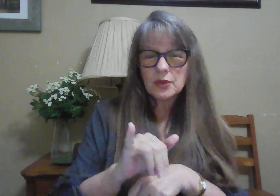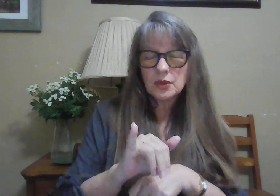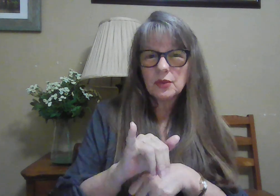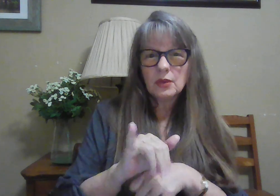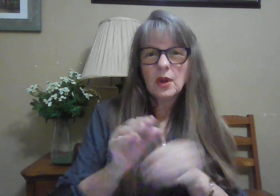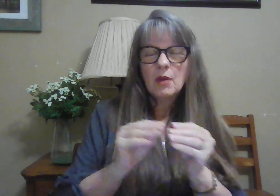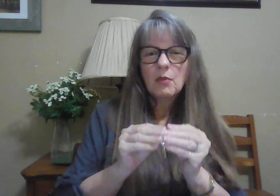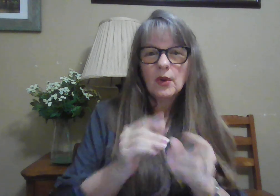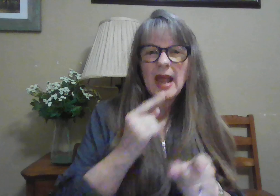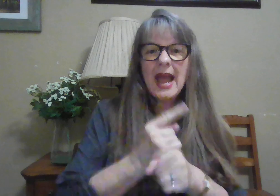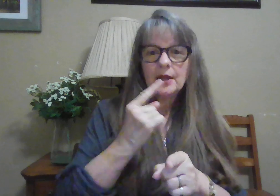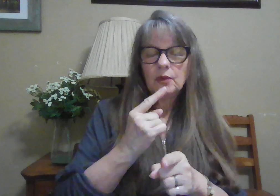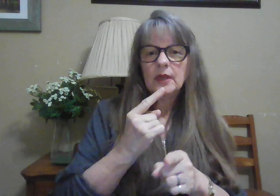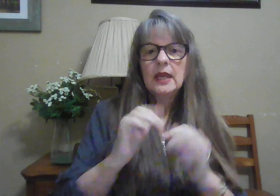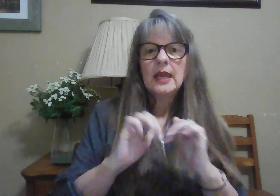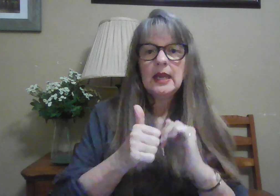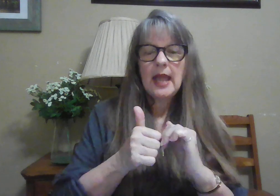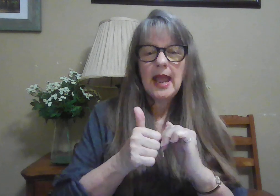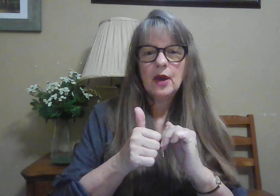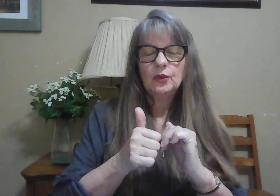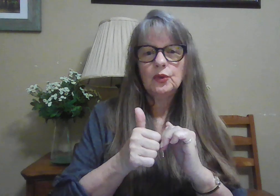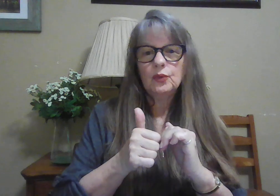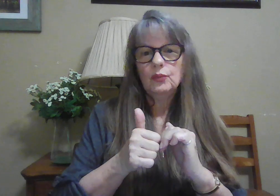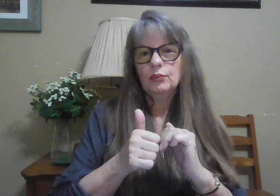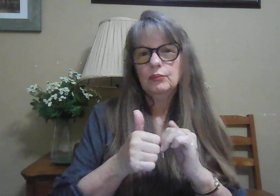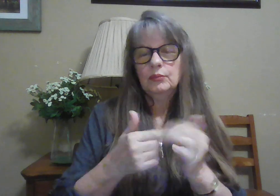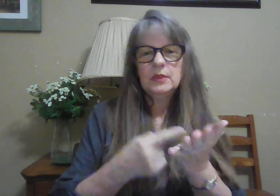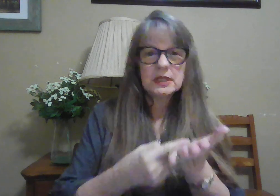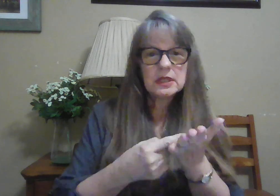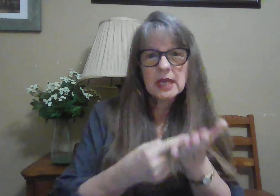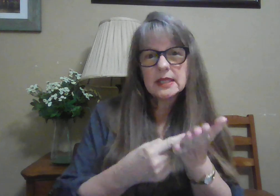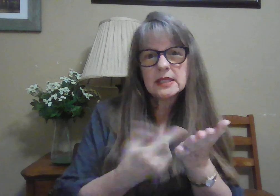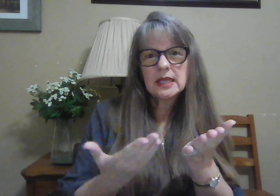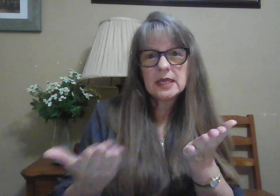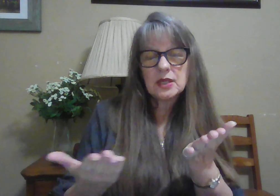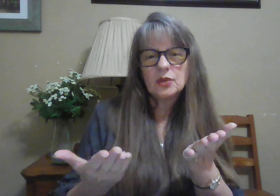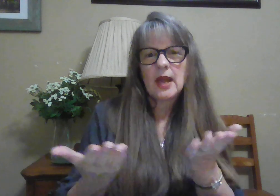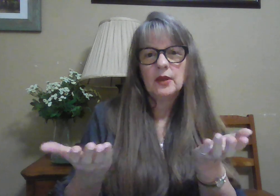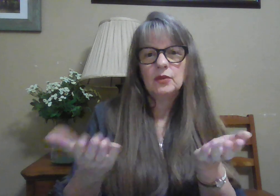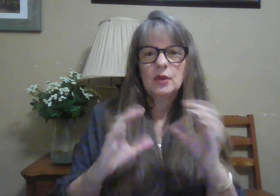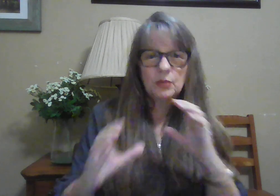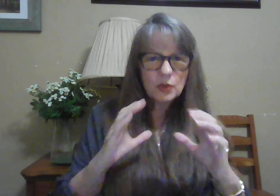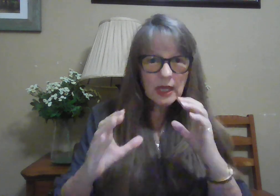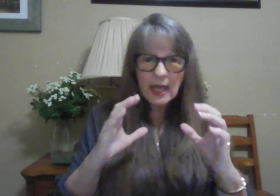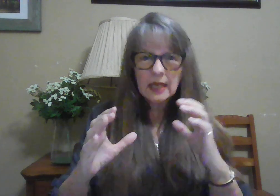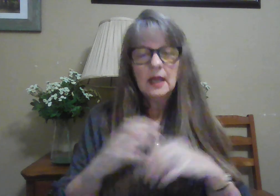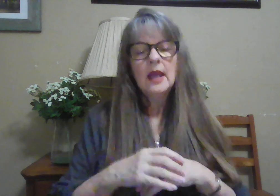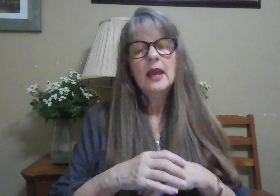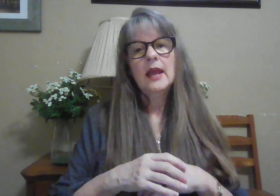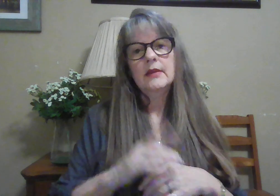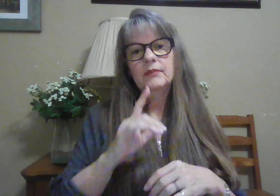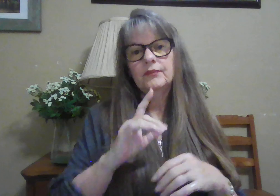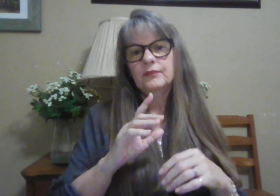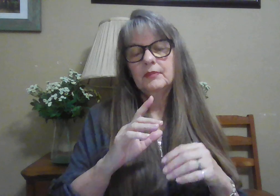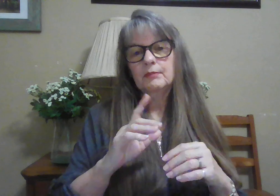so you're more accurate in how you discuss things or how you communicate, and